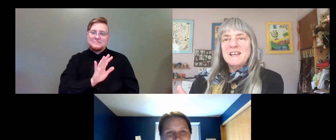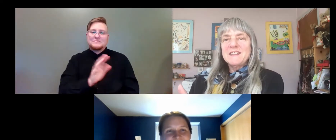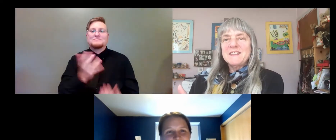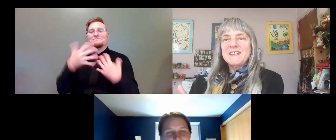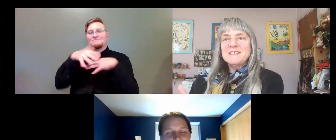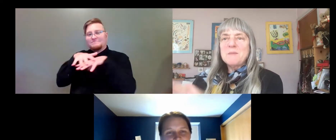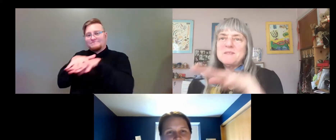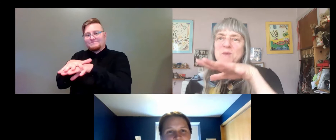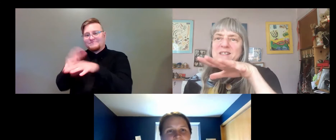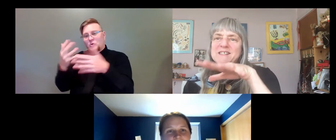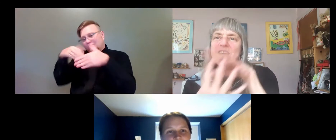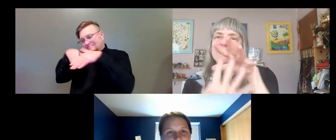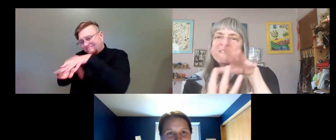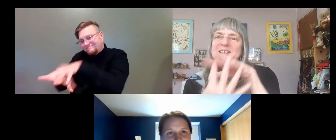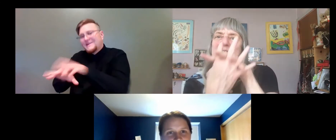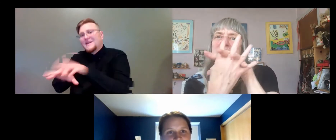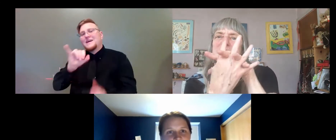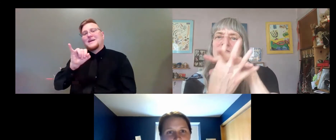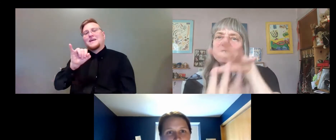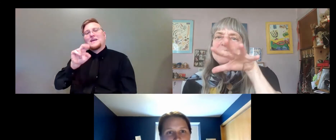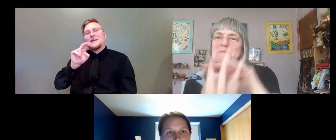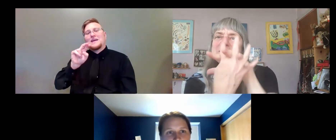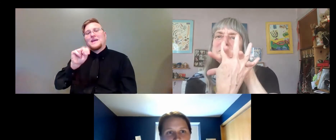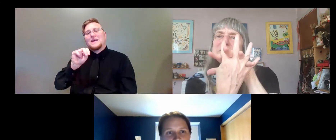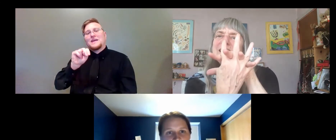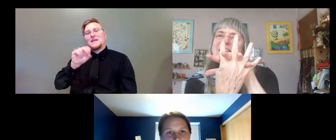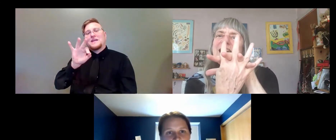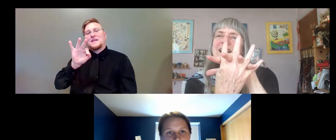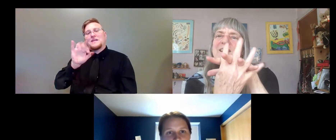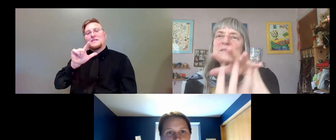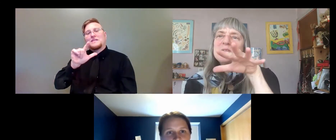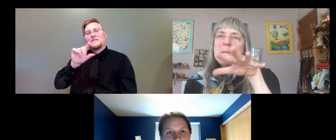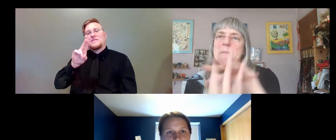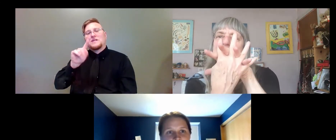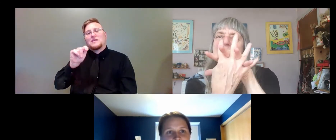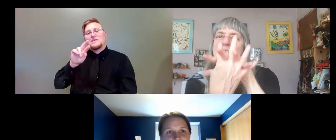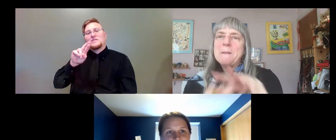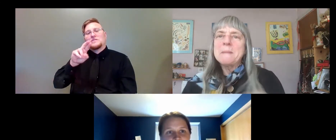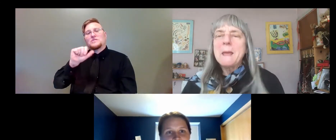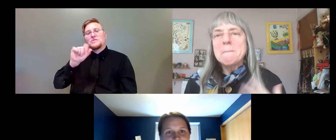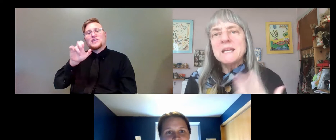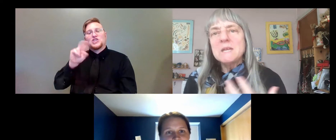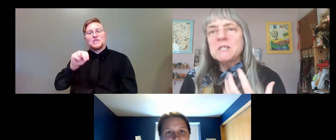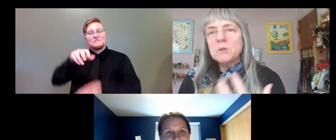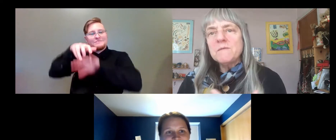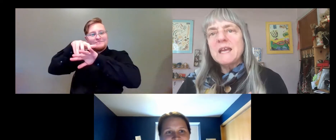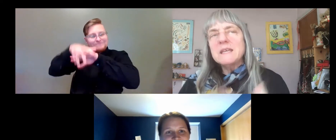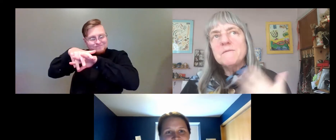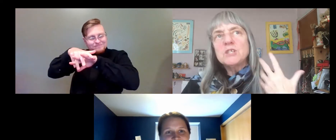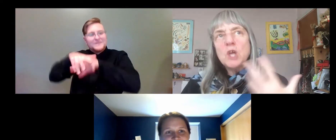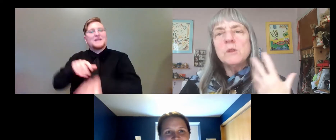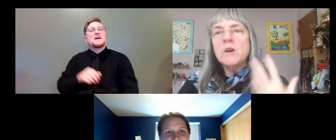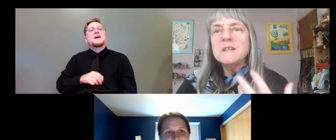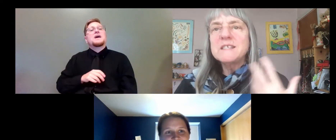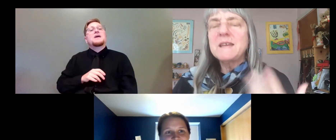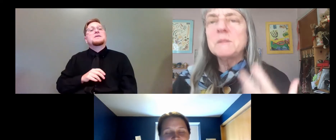And I think some of the women sign, like the sign for infiltration was something like that. I don't know if they made that up, but it was sort of like, for